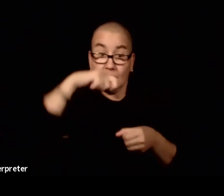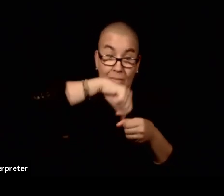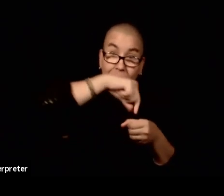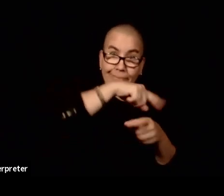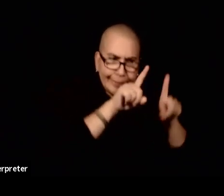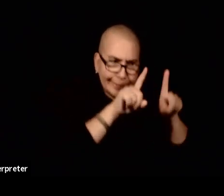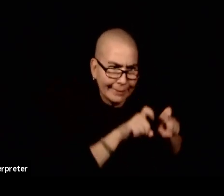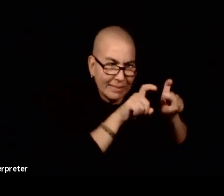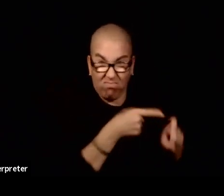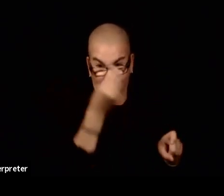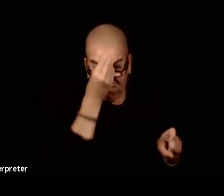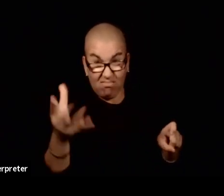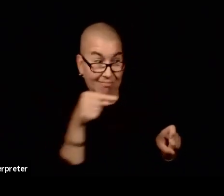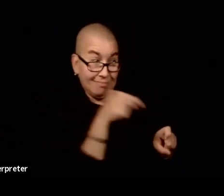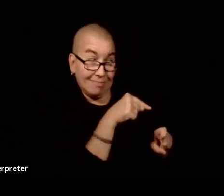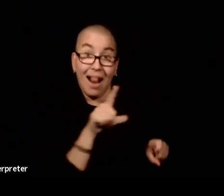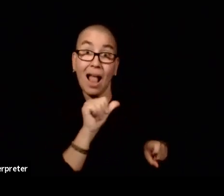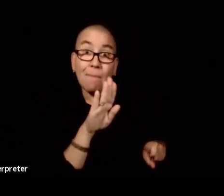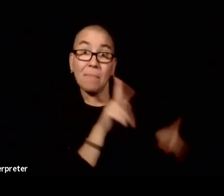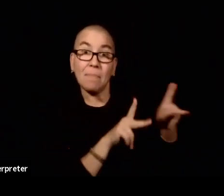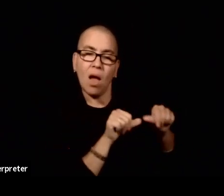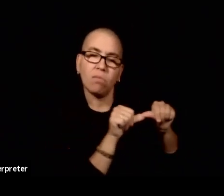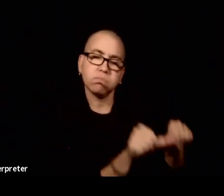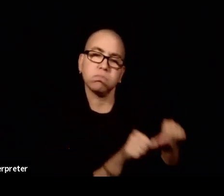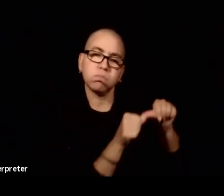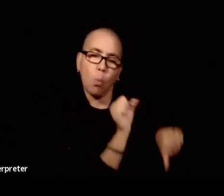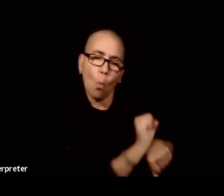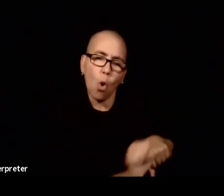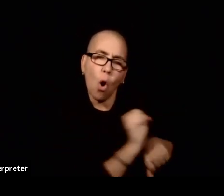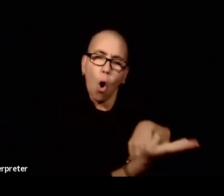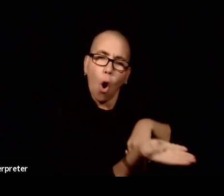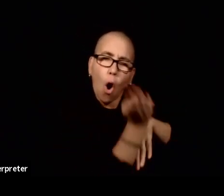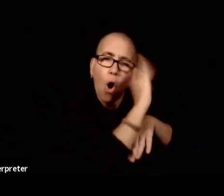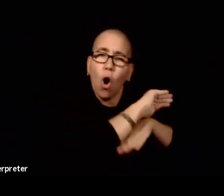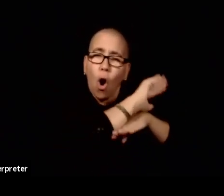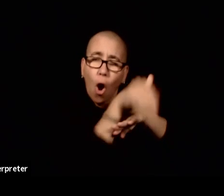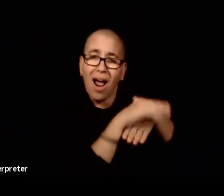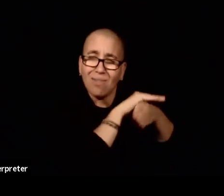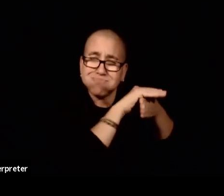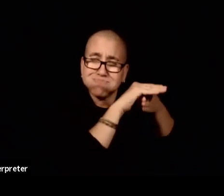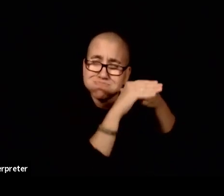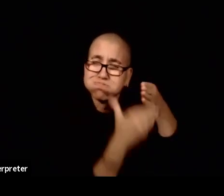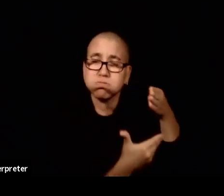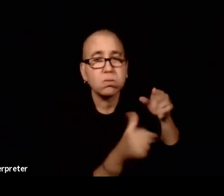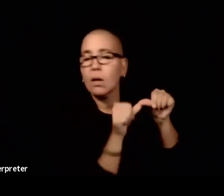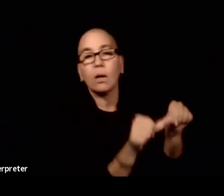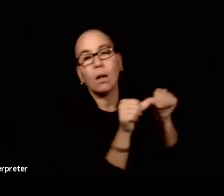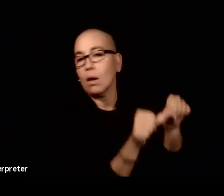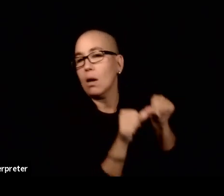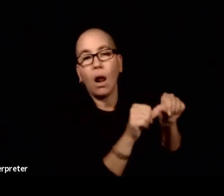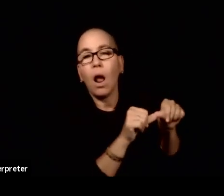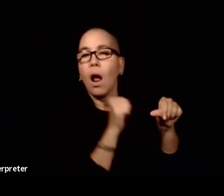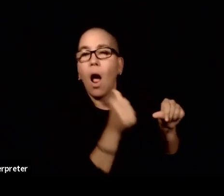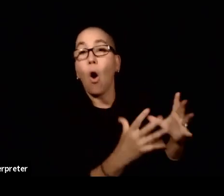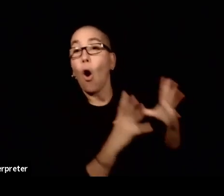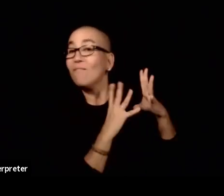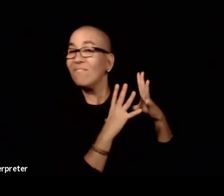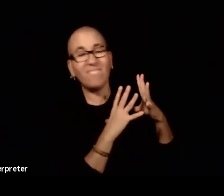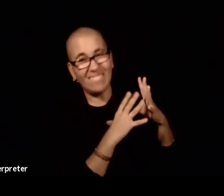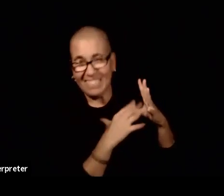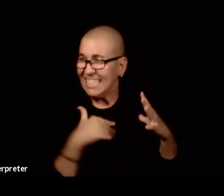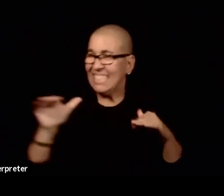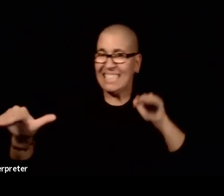testing. Just because of the supply chain challenges means that we have to be working with multiple companies and multiple platforms to ensure that that testing